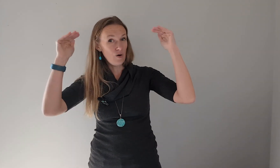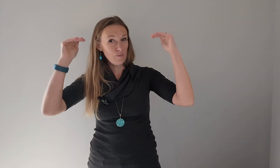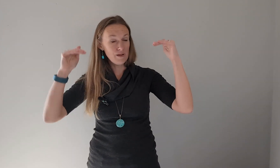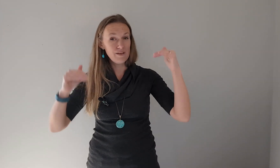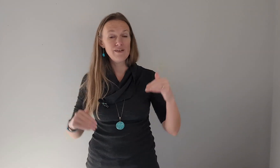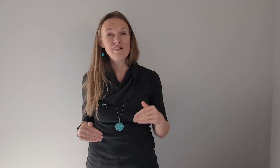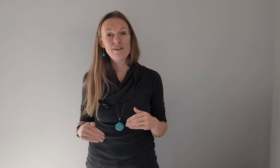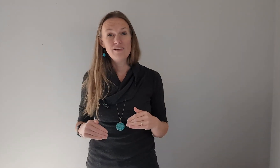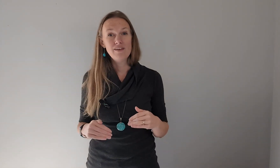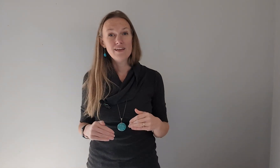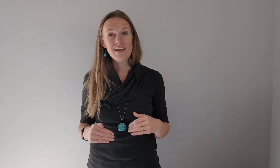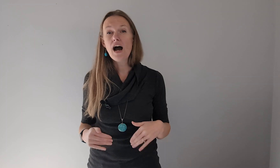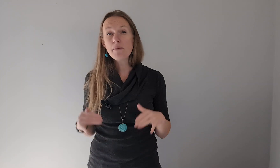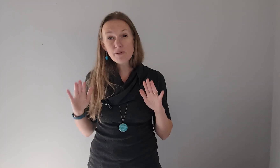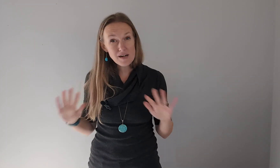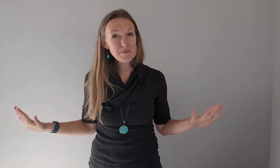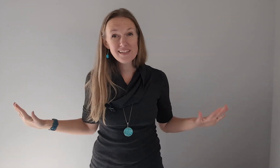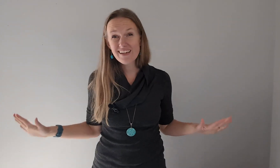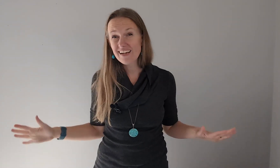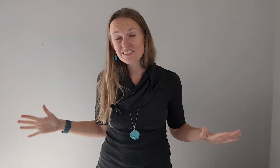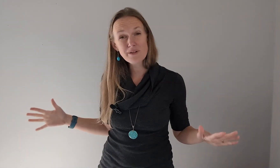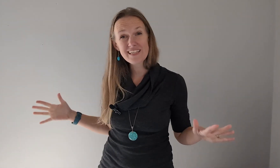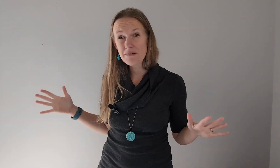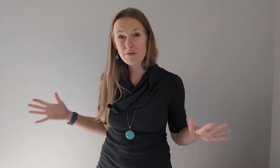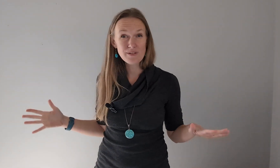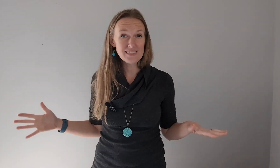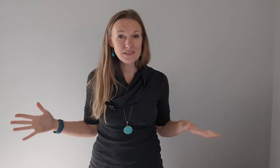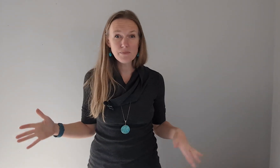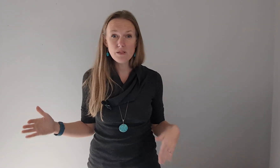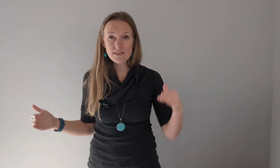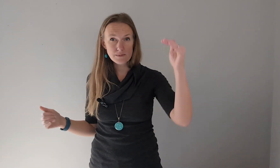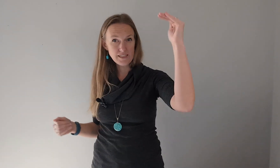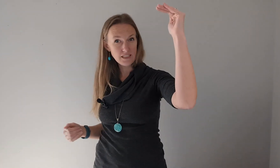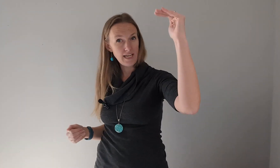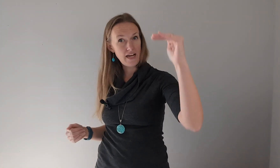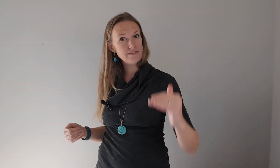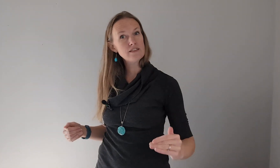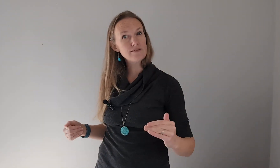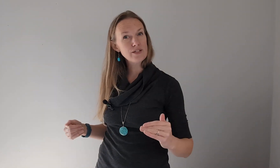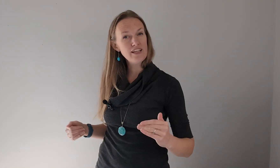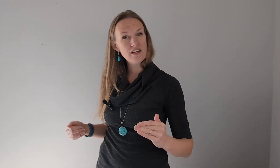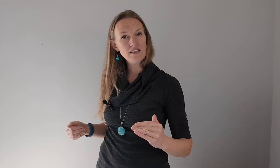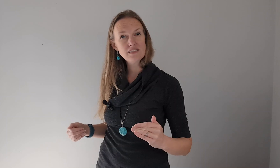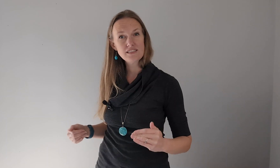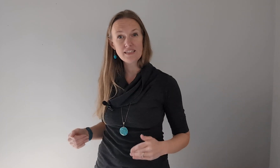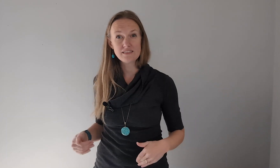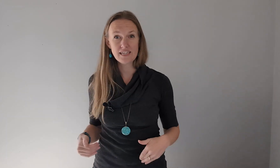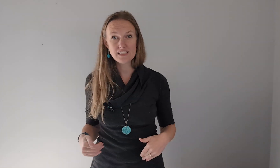hope. Okay, I just want to keep it really simple, especially after a really long section